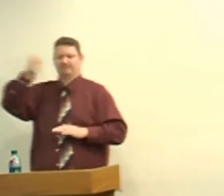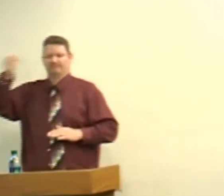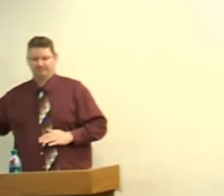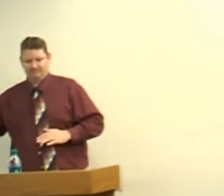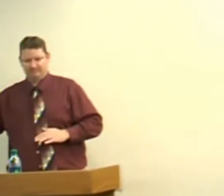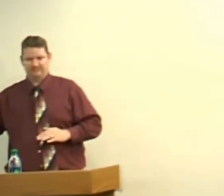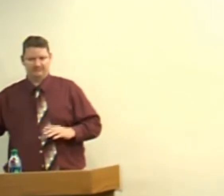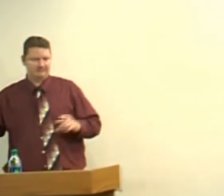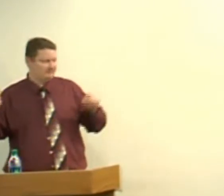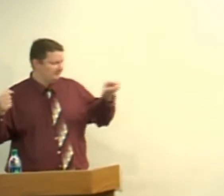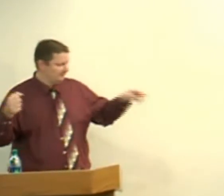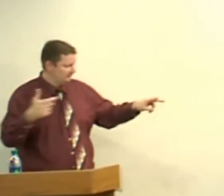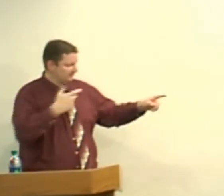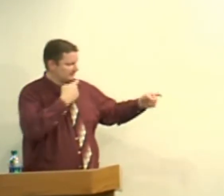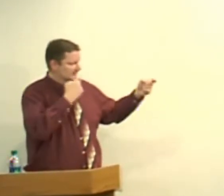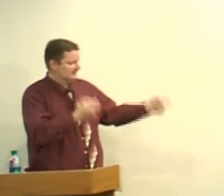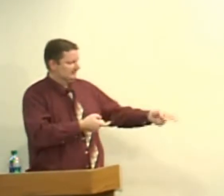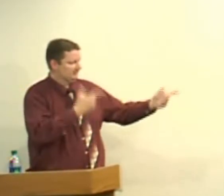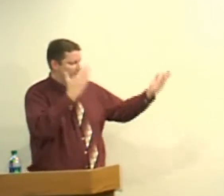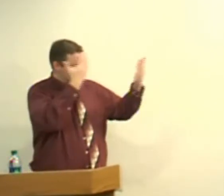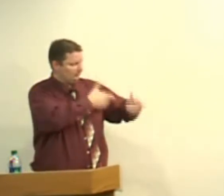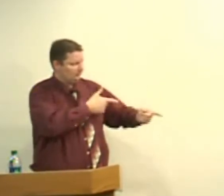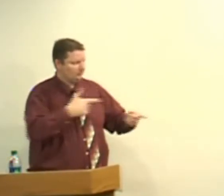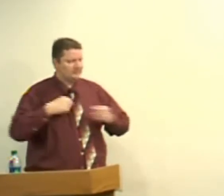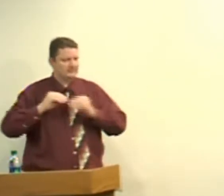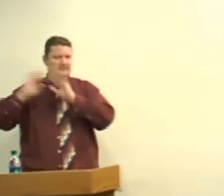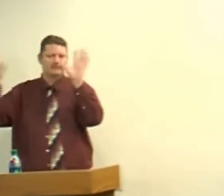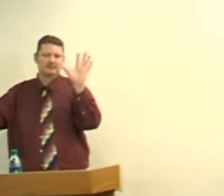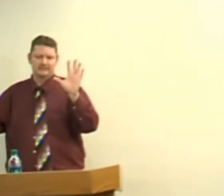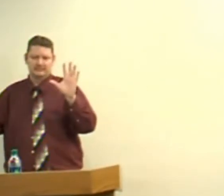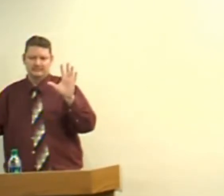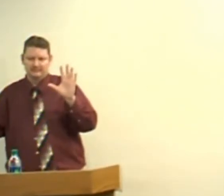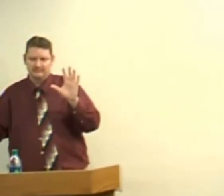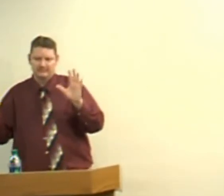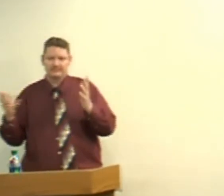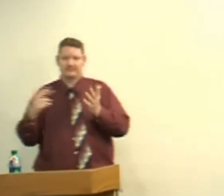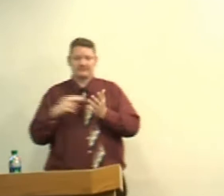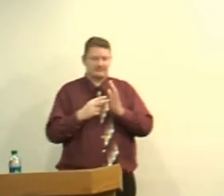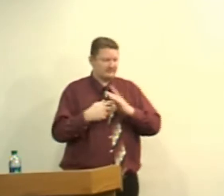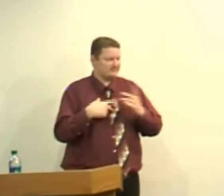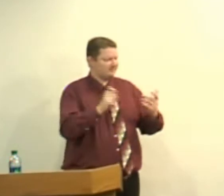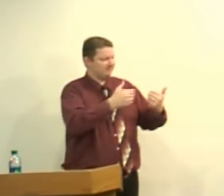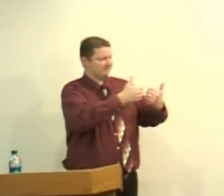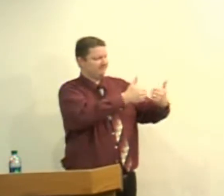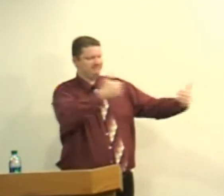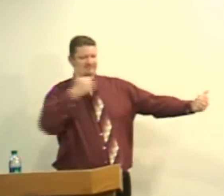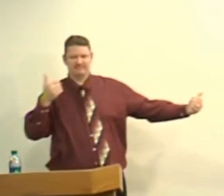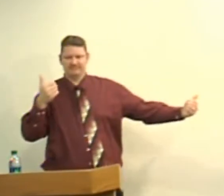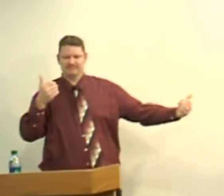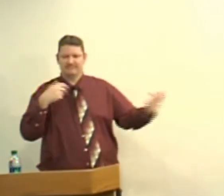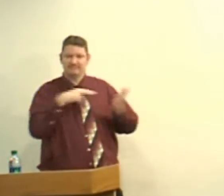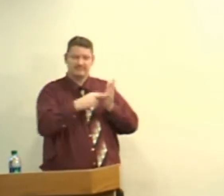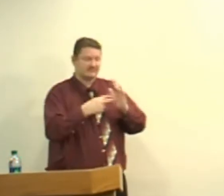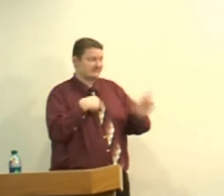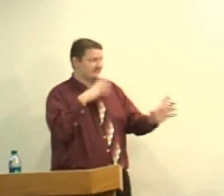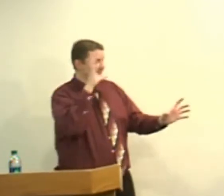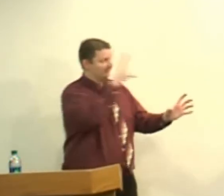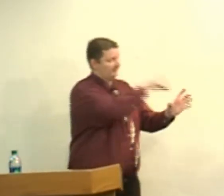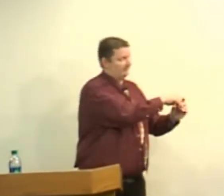holy with God. And the sins of the world are darkness, and you have become into the light, and you separate